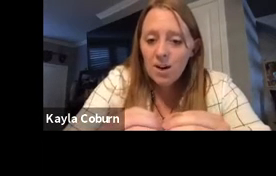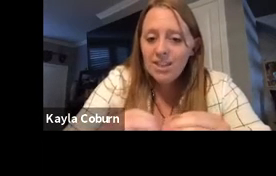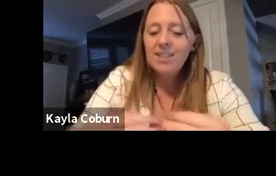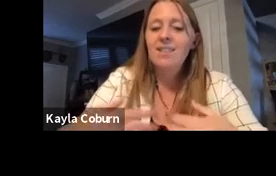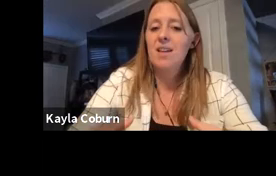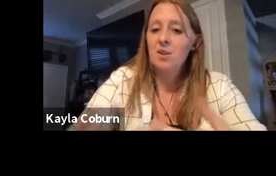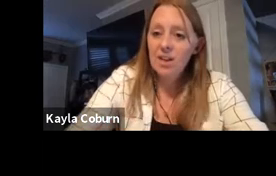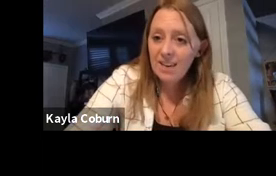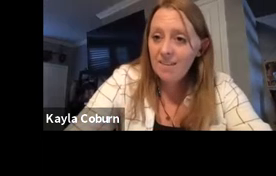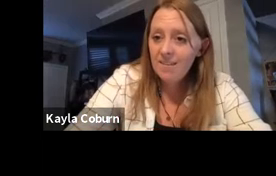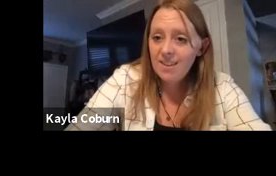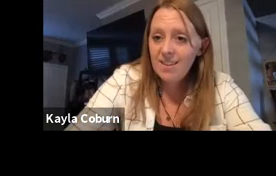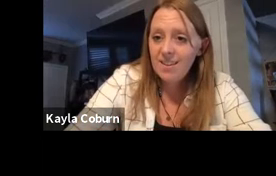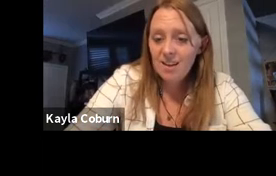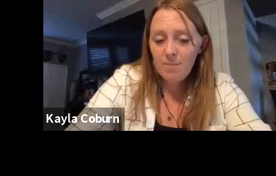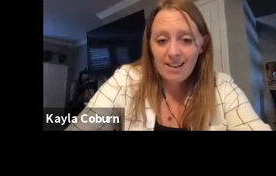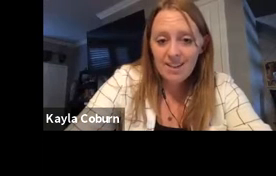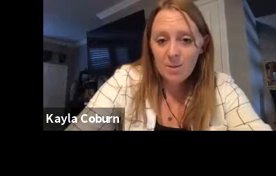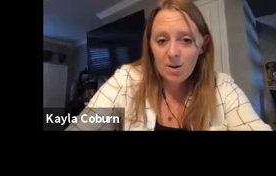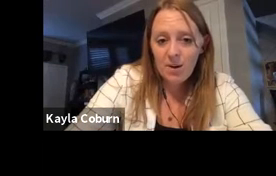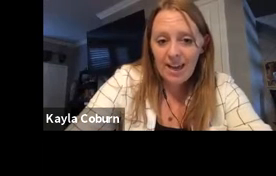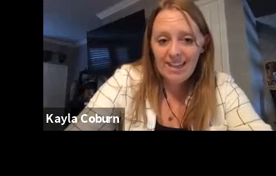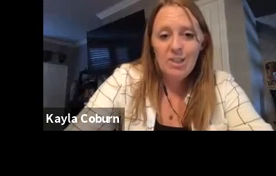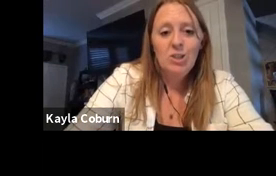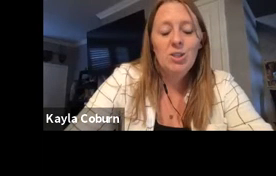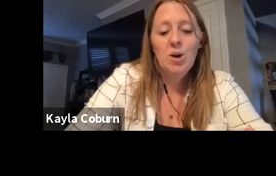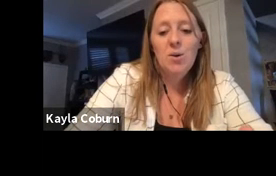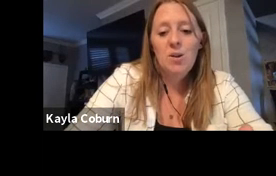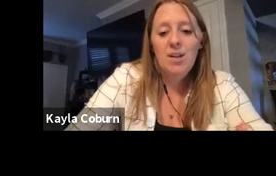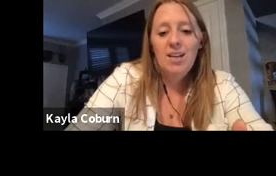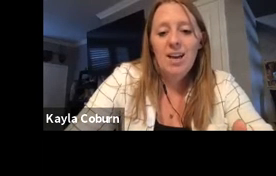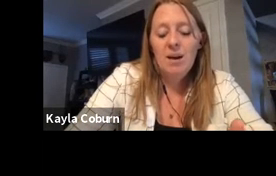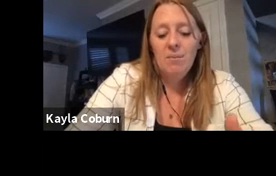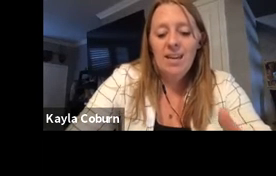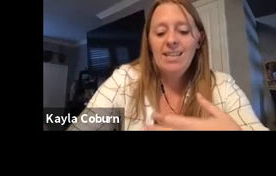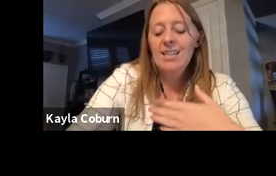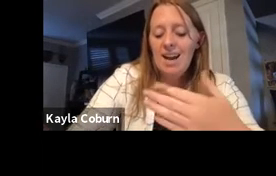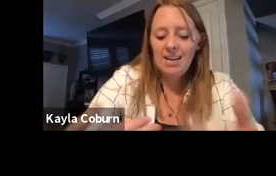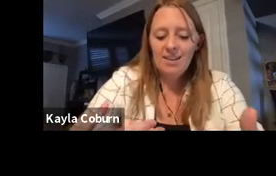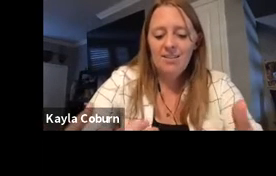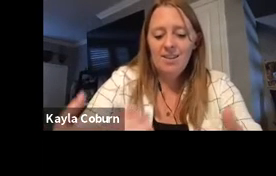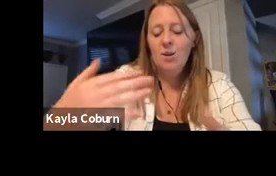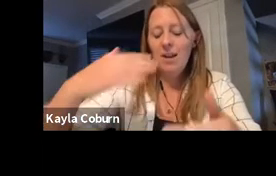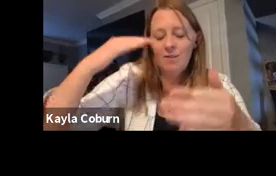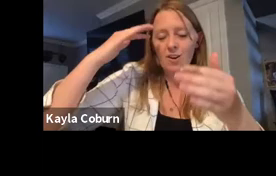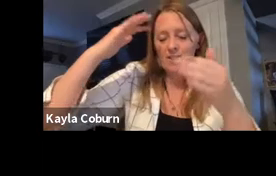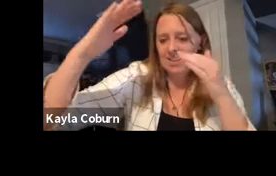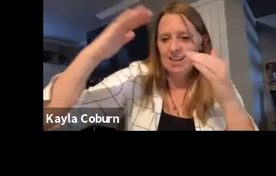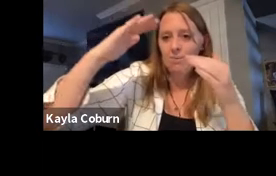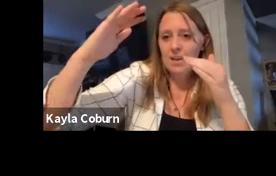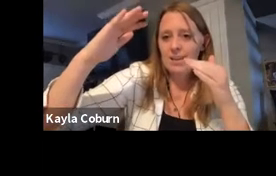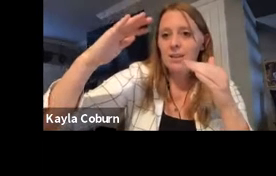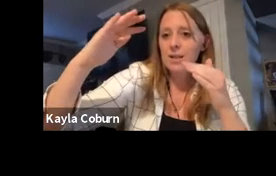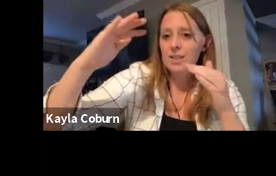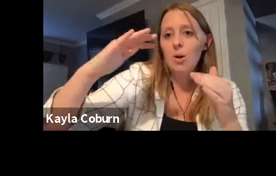sign more, then you're going to give this stuff back to them right away. So they need to kind of, at first,